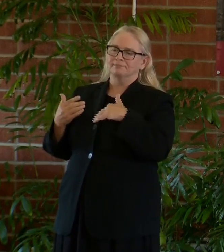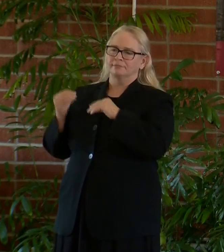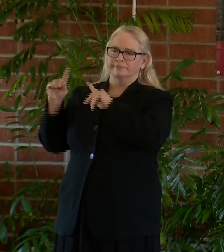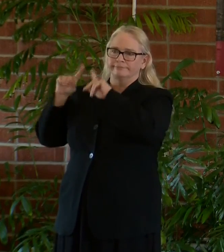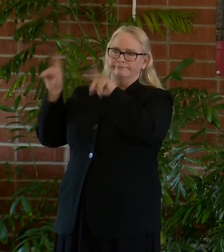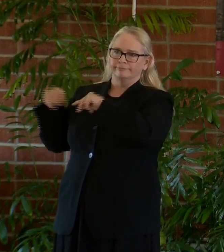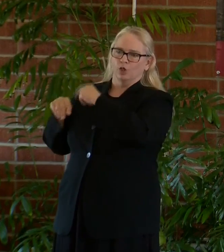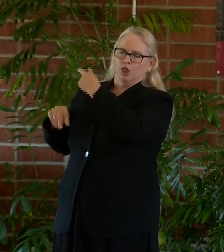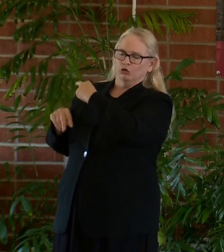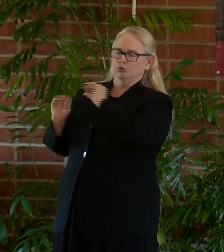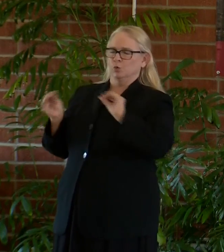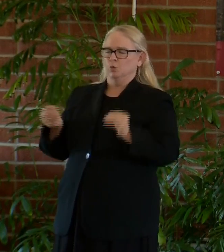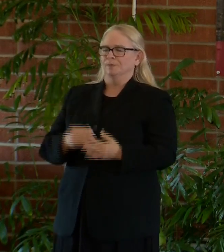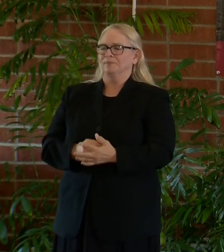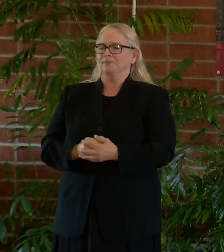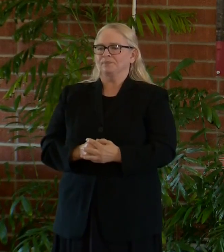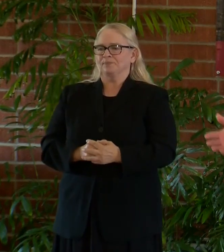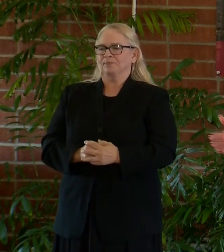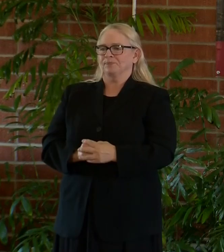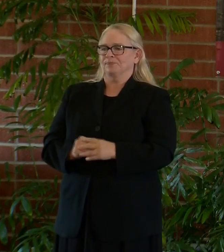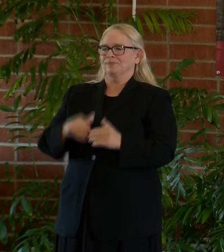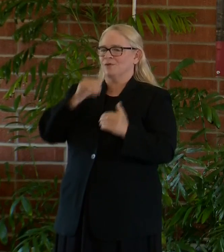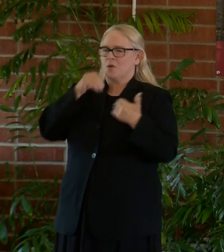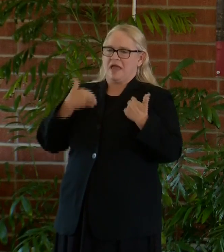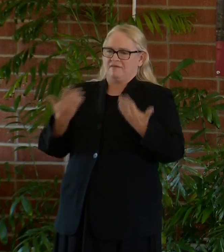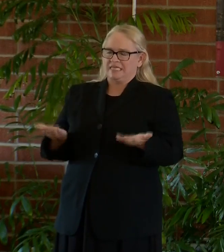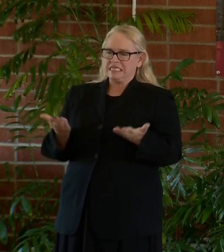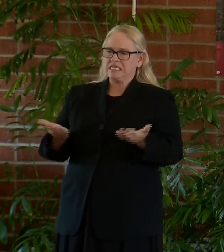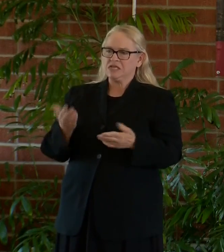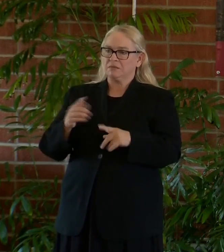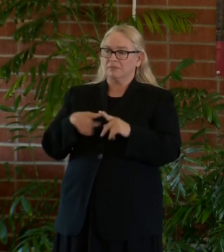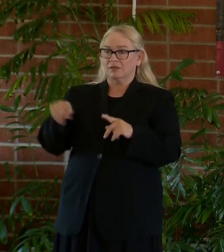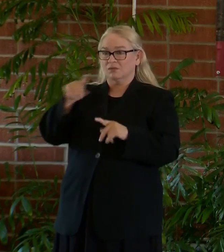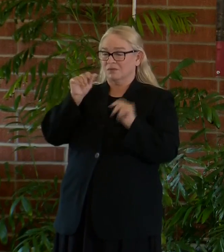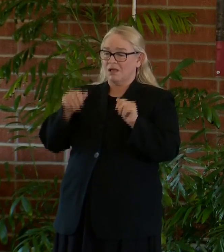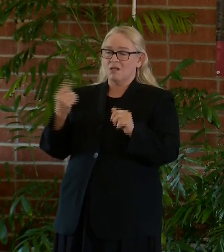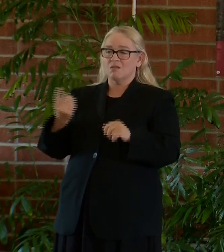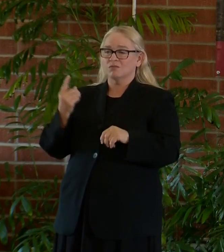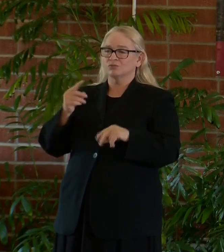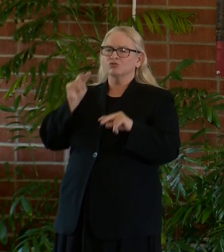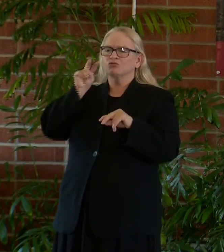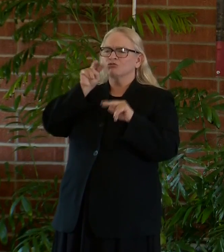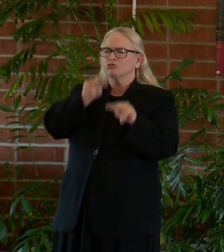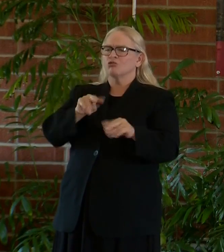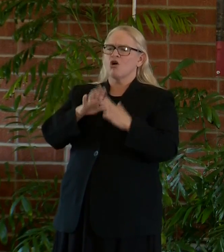data on our slide deck. I encourage you, as always, to go to the